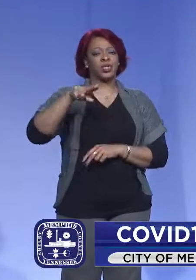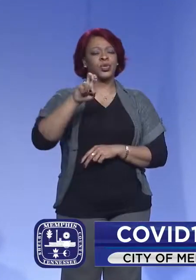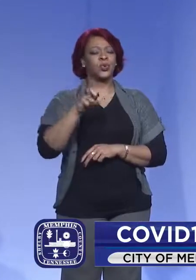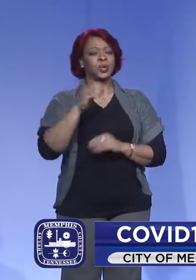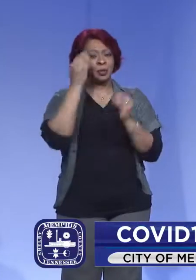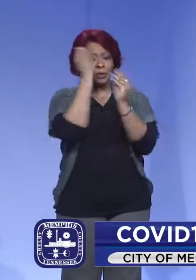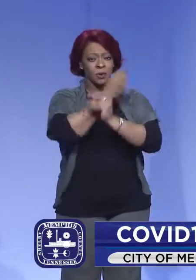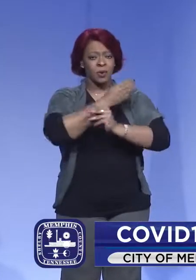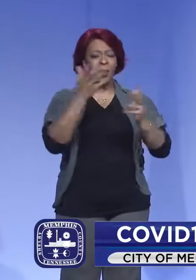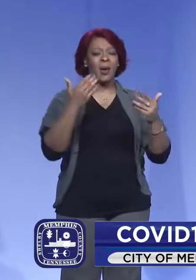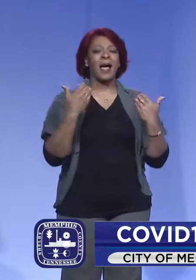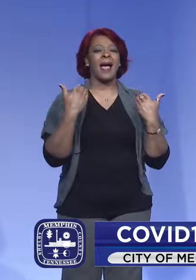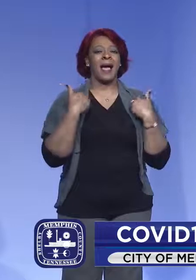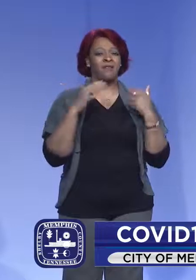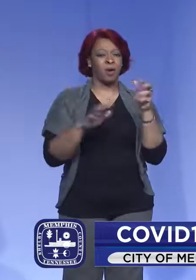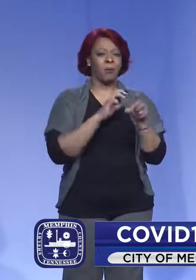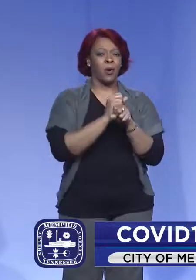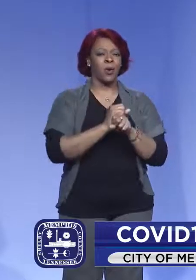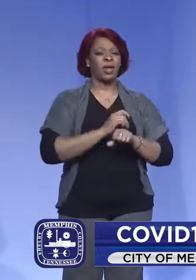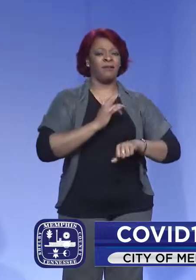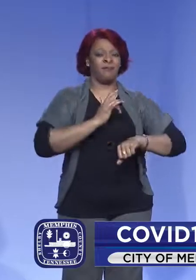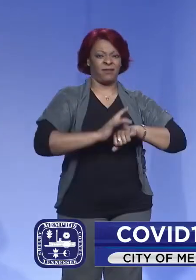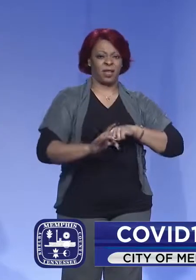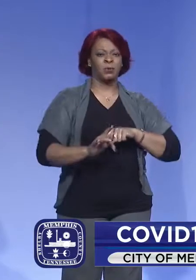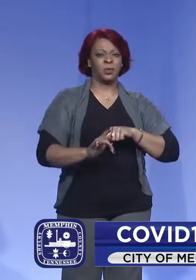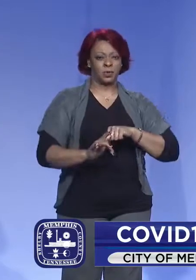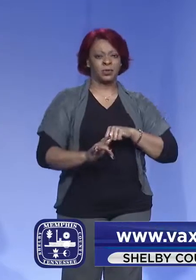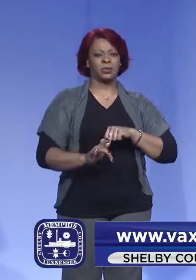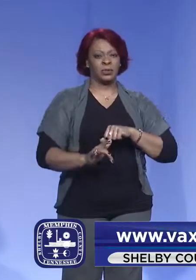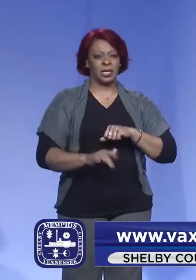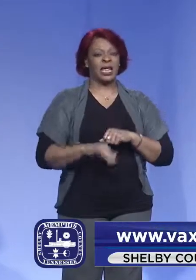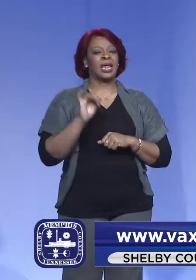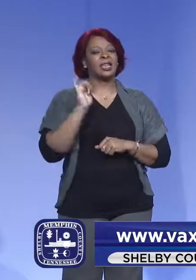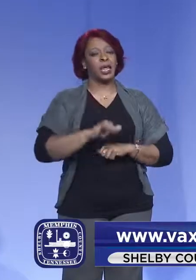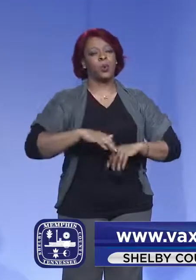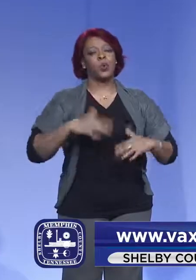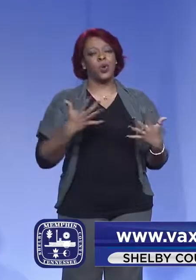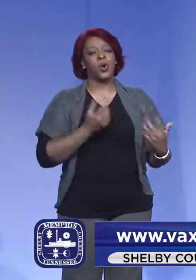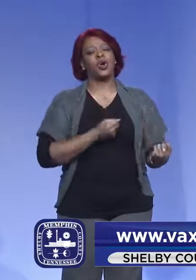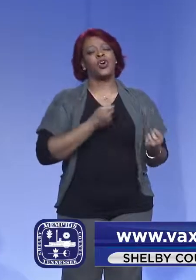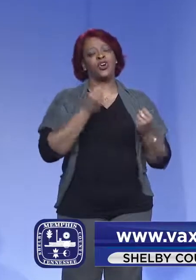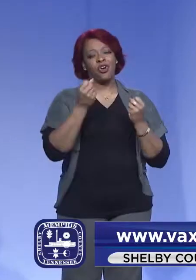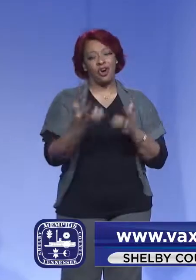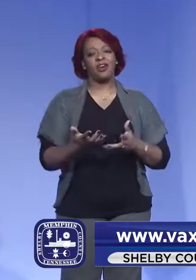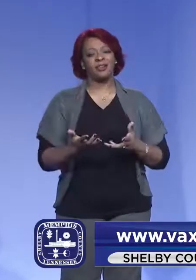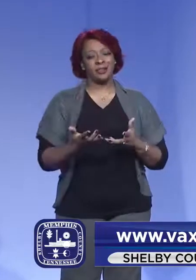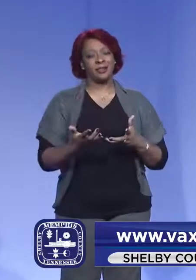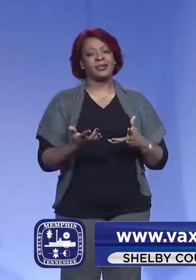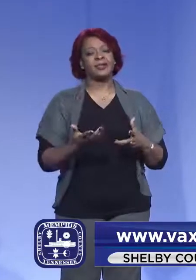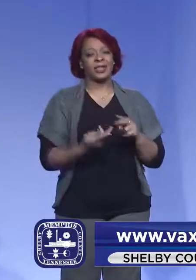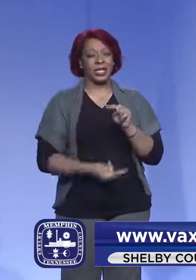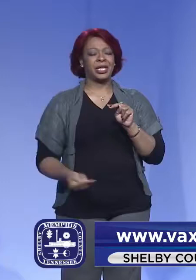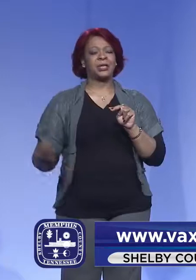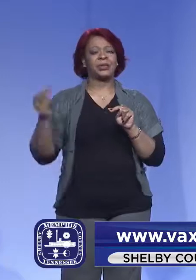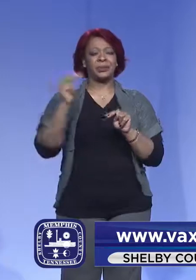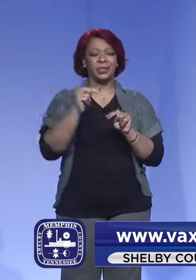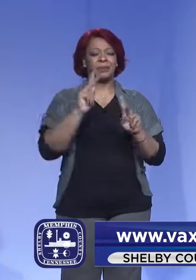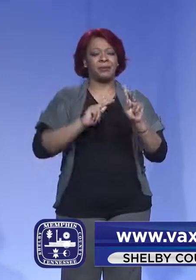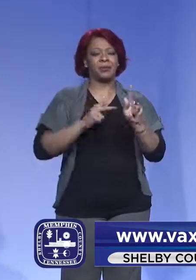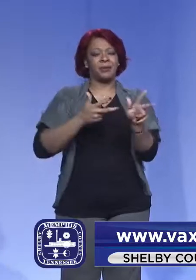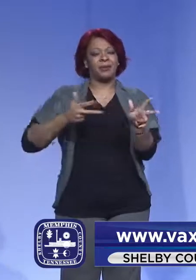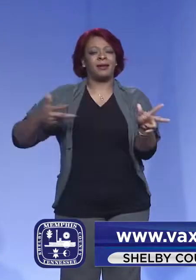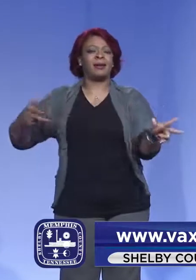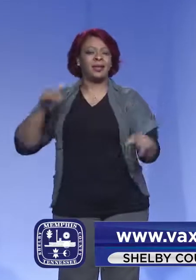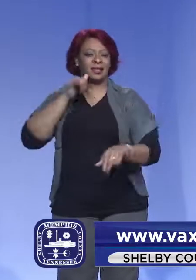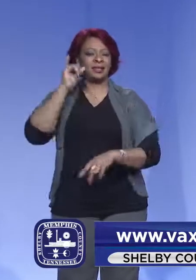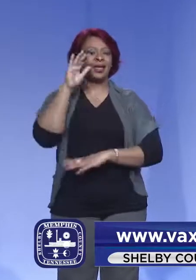that we had some appointments or openings available, and that is what contributed to the increase in the lines